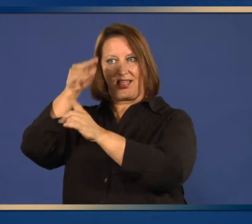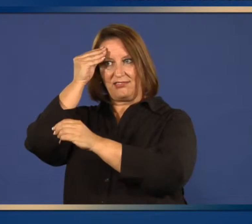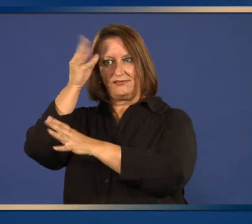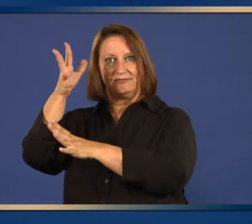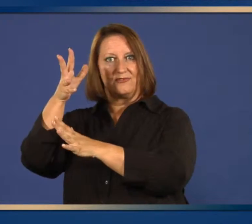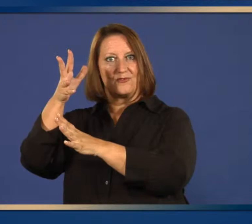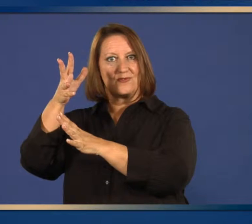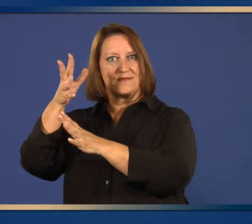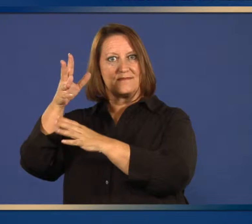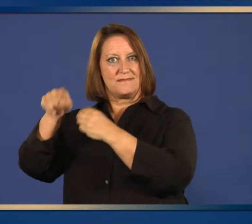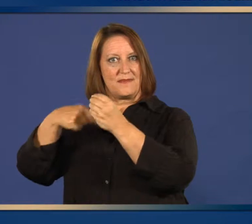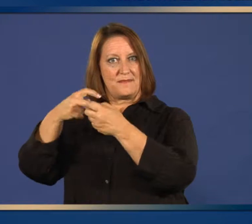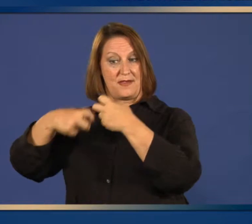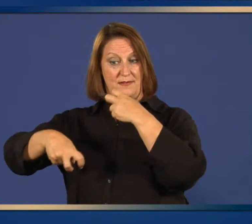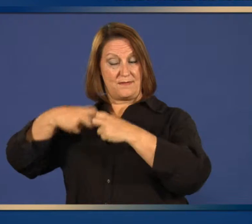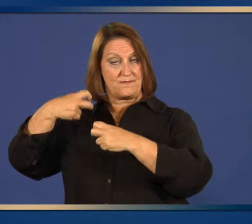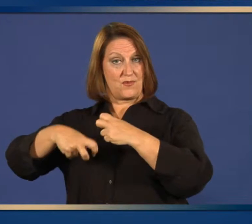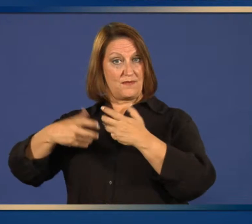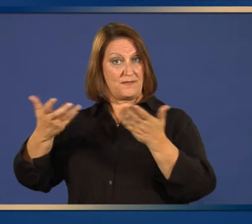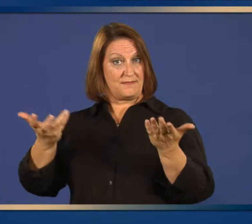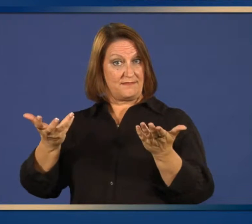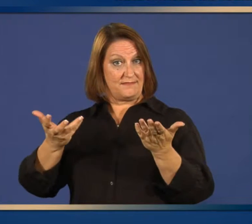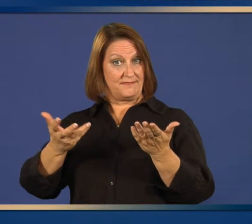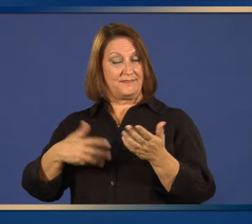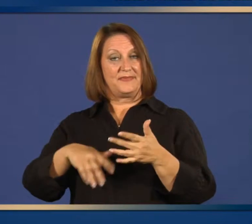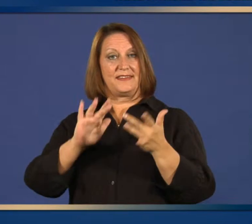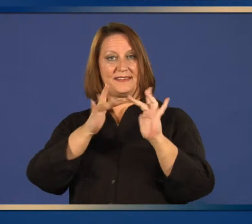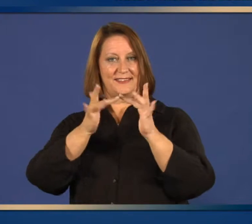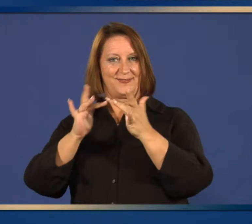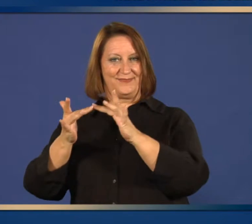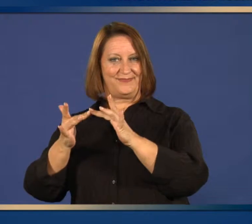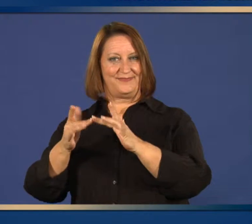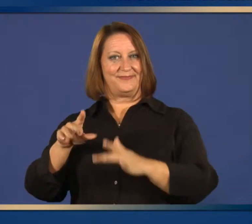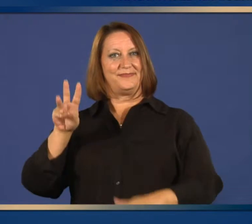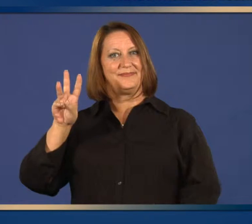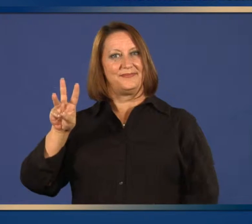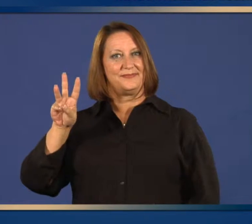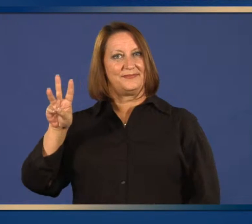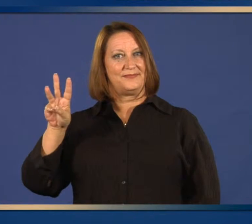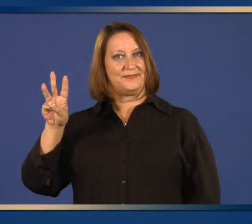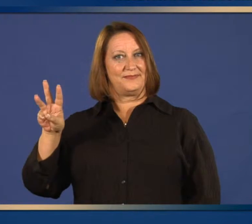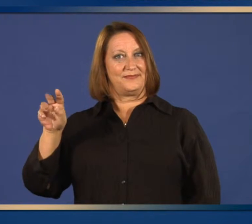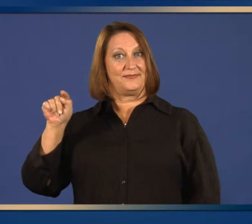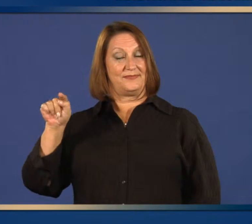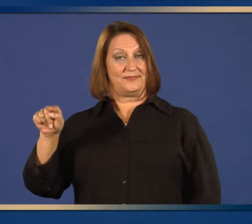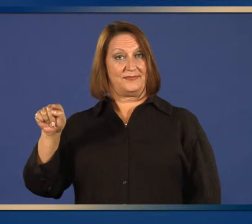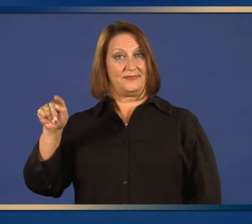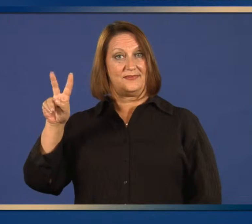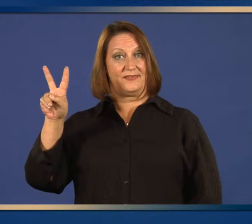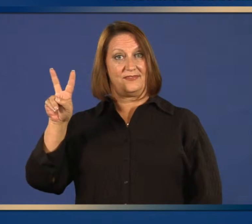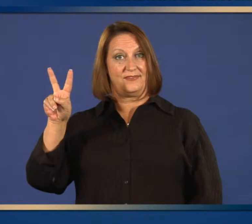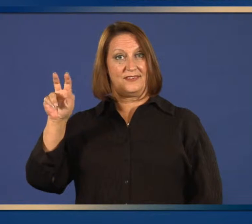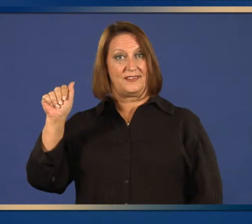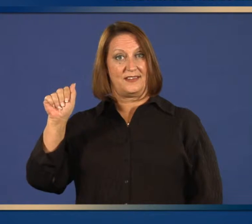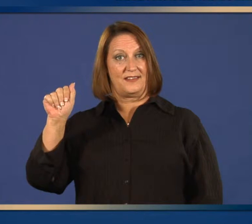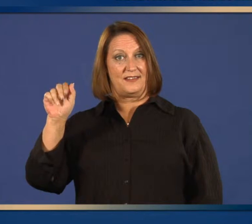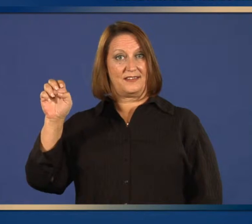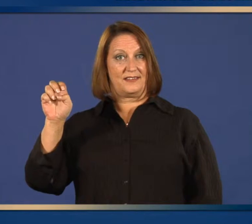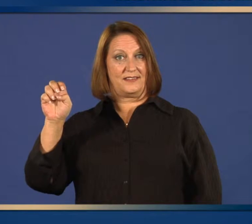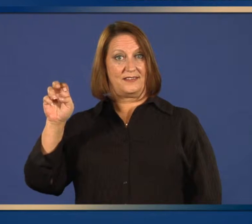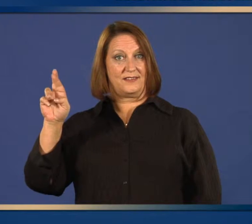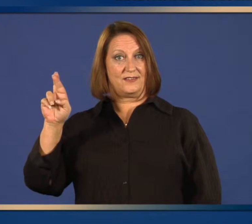Or you can file this report through the VAERS website at